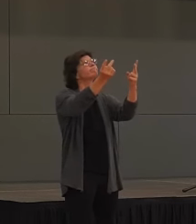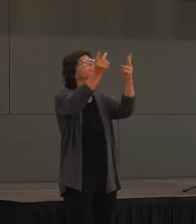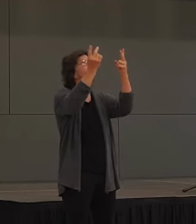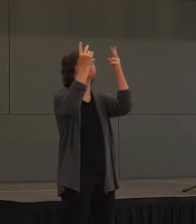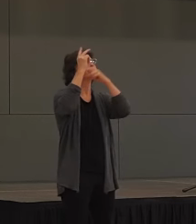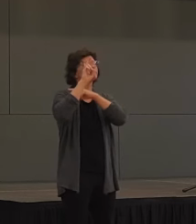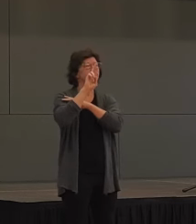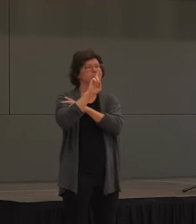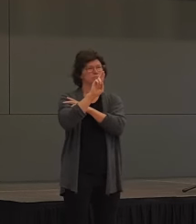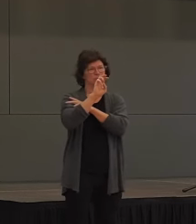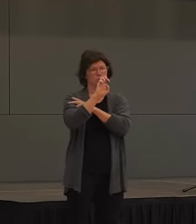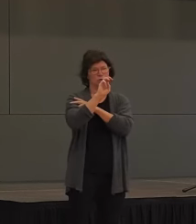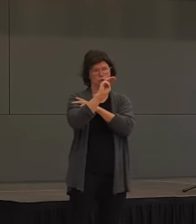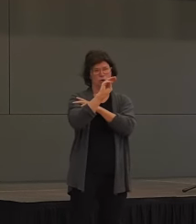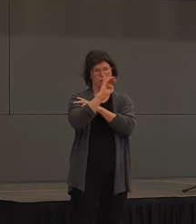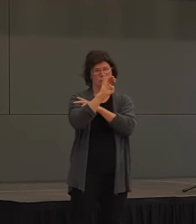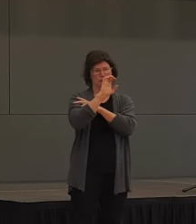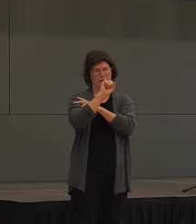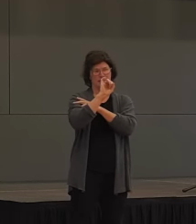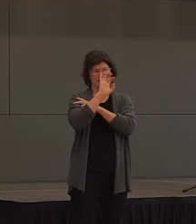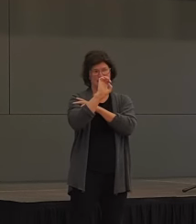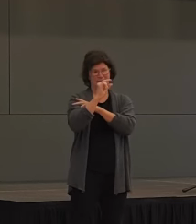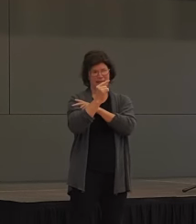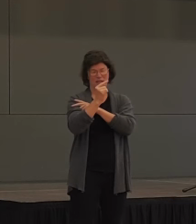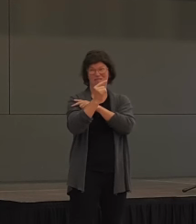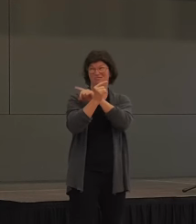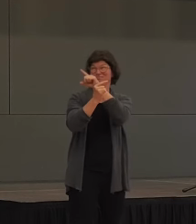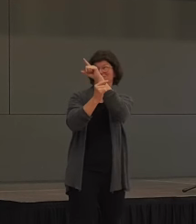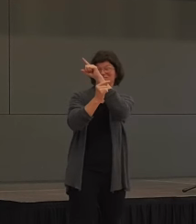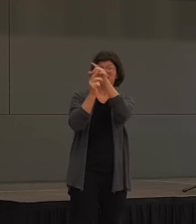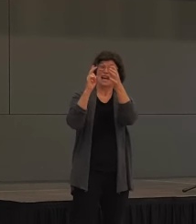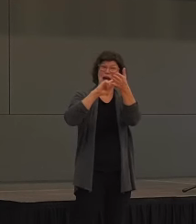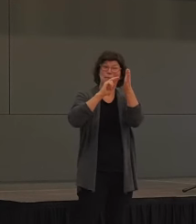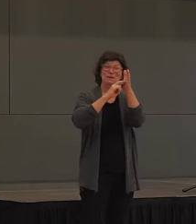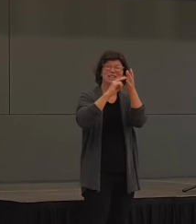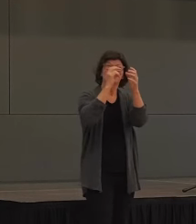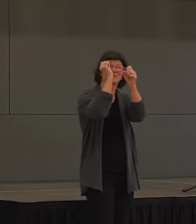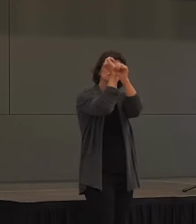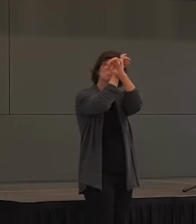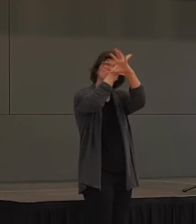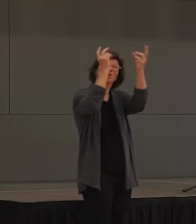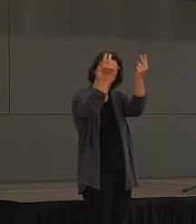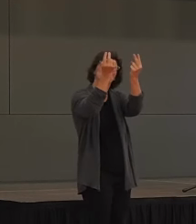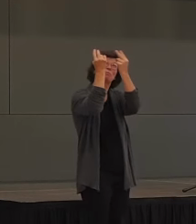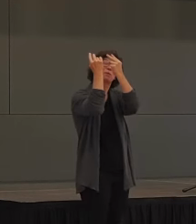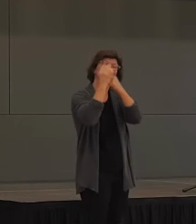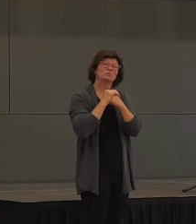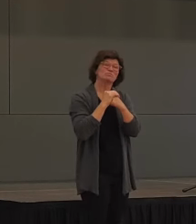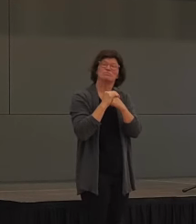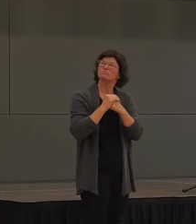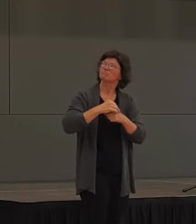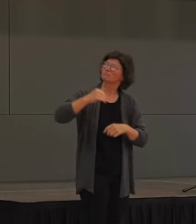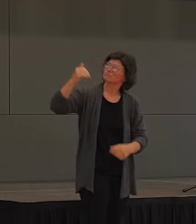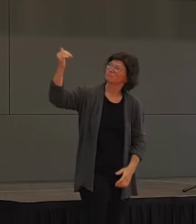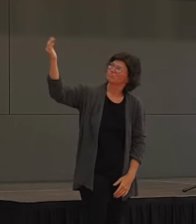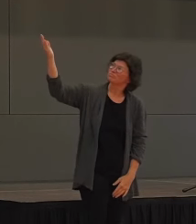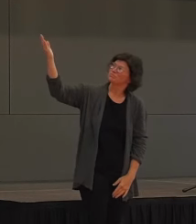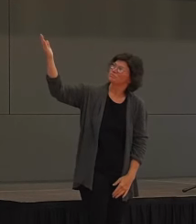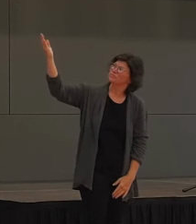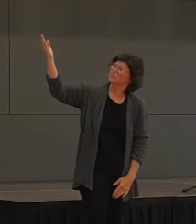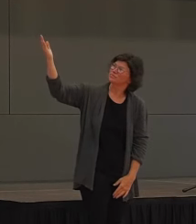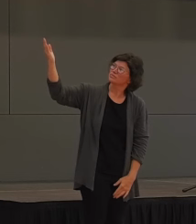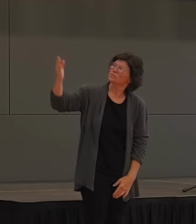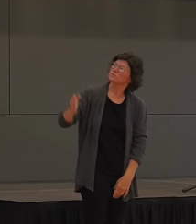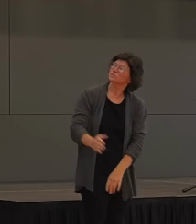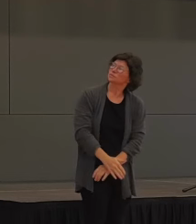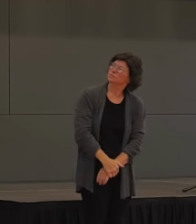of saying remembering. So this is a lovely quote. Reminiscence focuses on early memories,